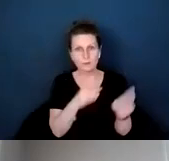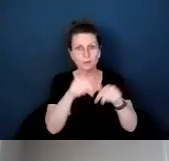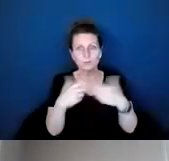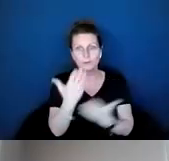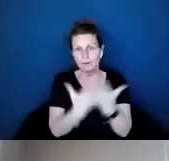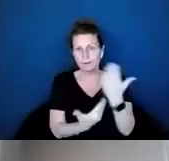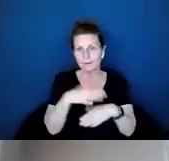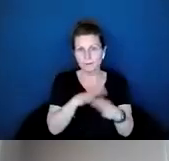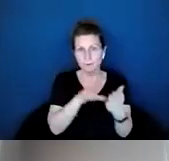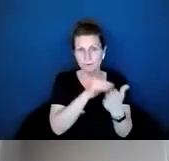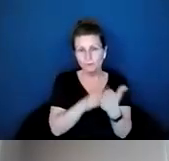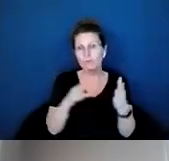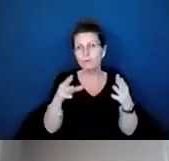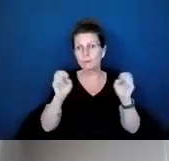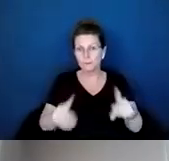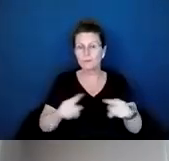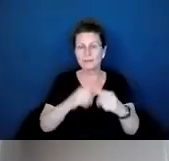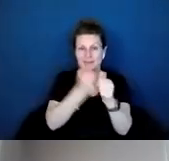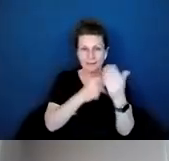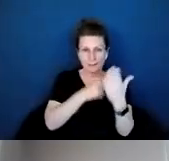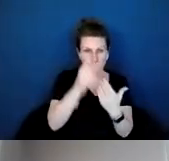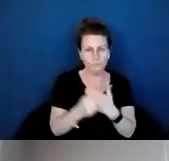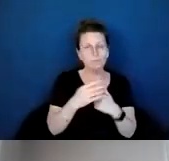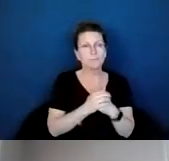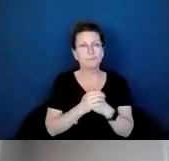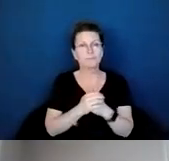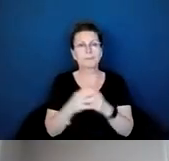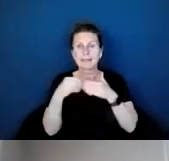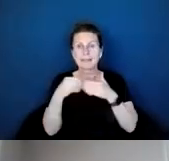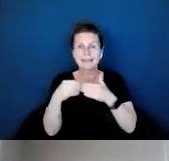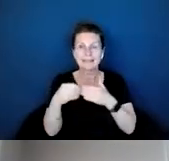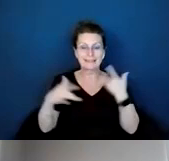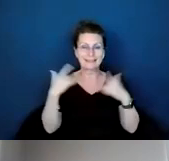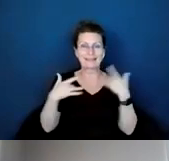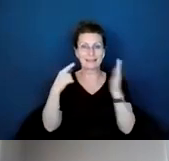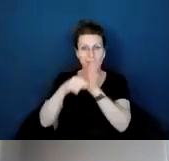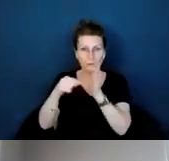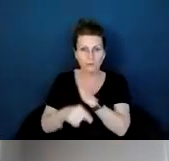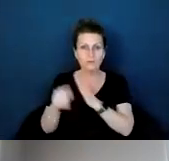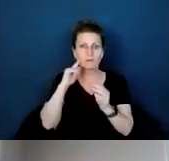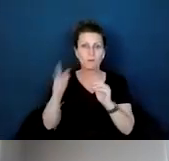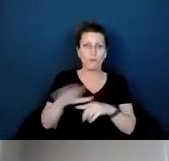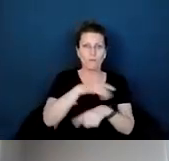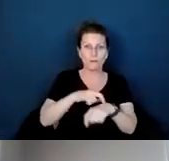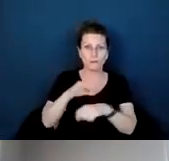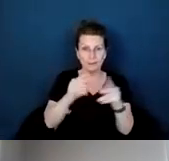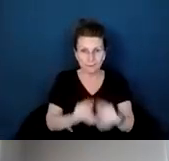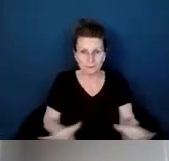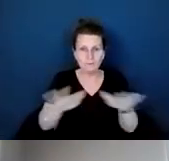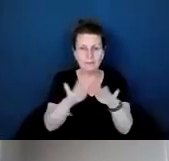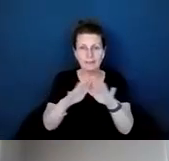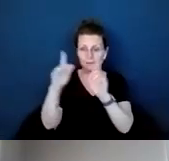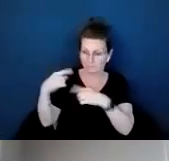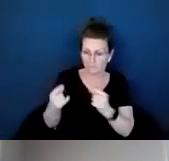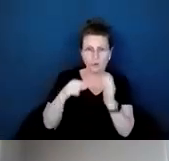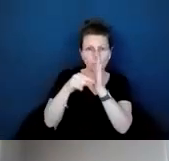activities in every program. Our scholars lead exciting programs of research that span time and space, real-world researcher opportunities that